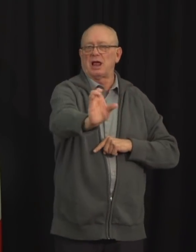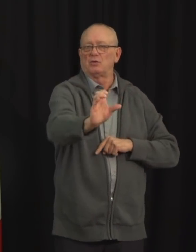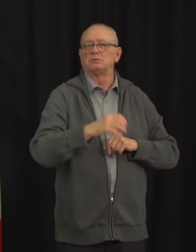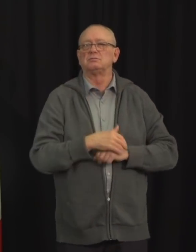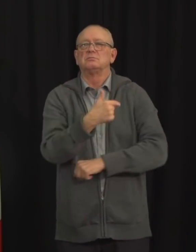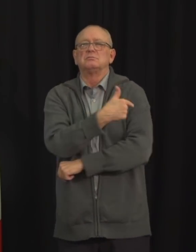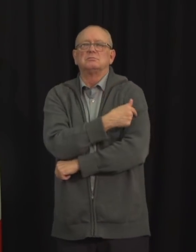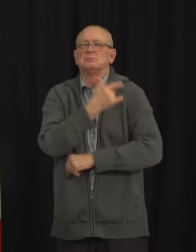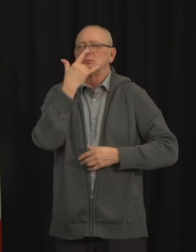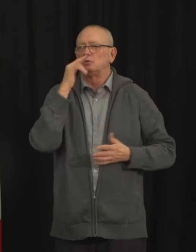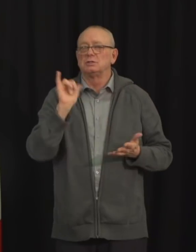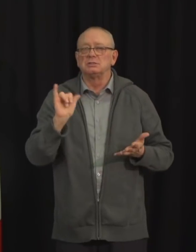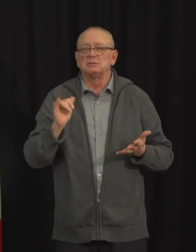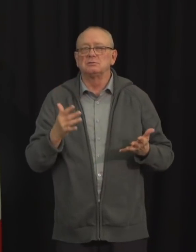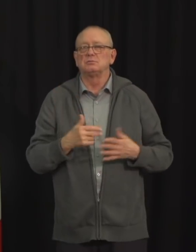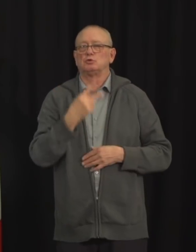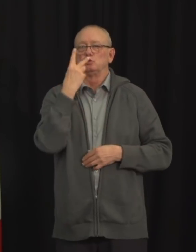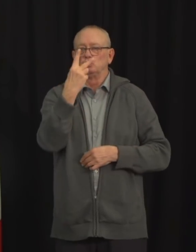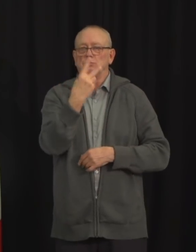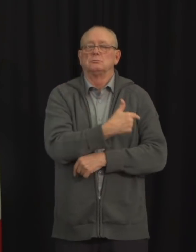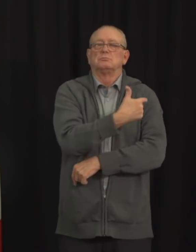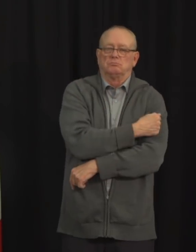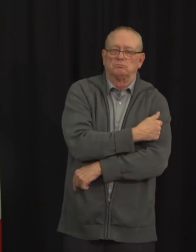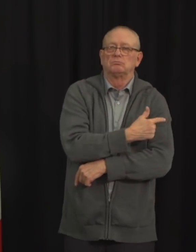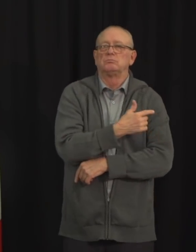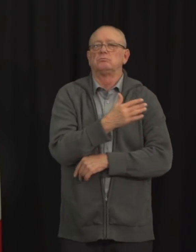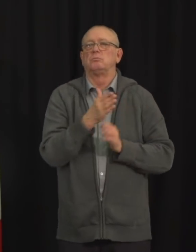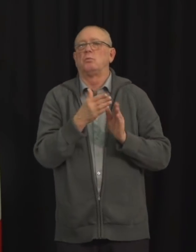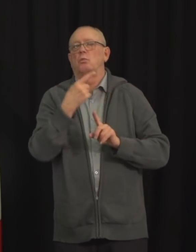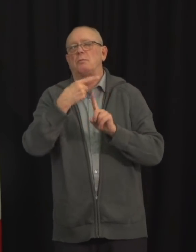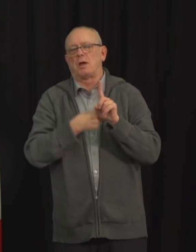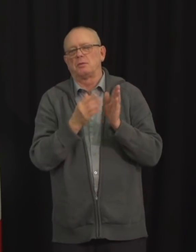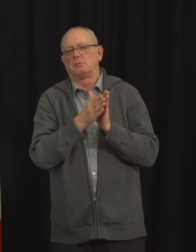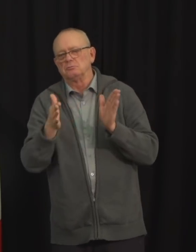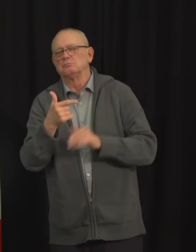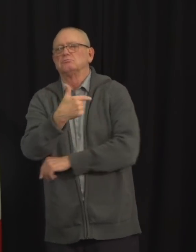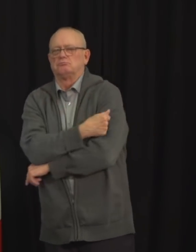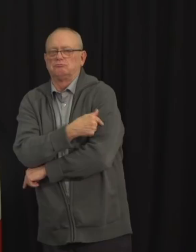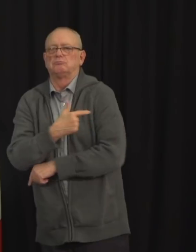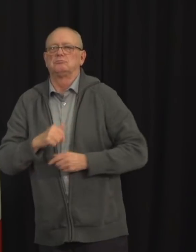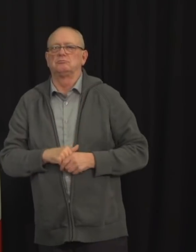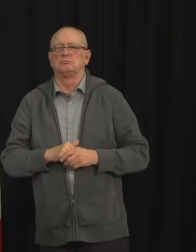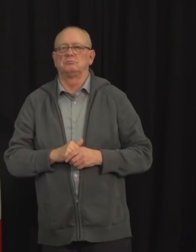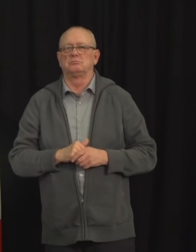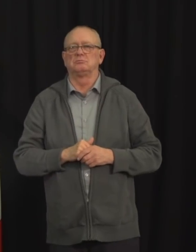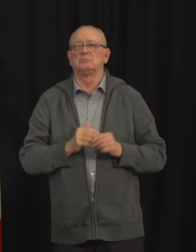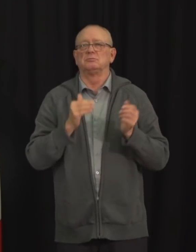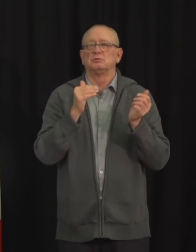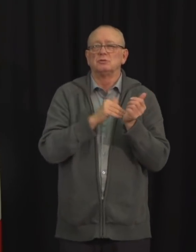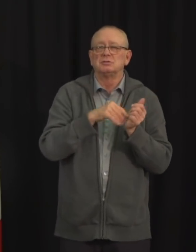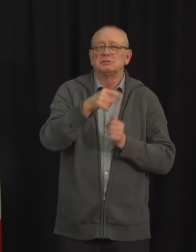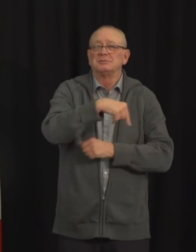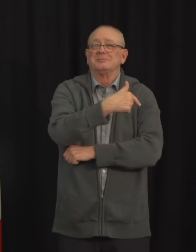for the vaccine to be effective. Alberta Health Services will be booking the second dose appointments when they administer